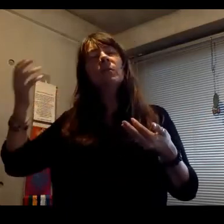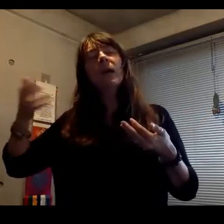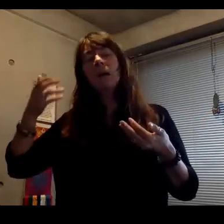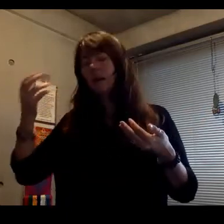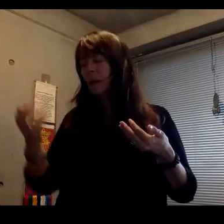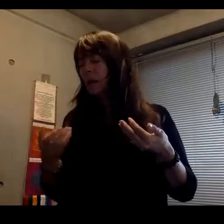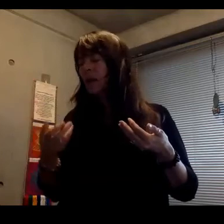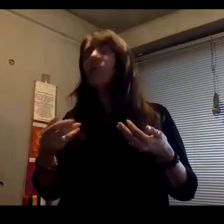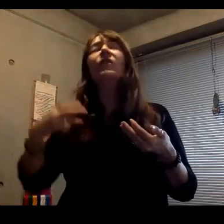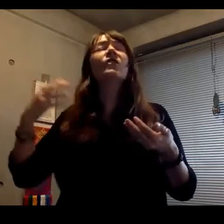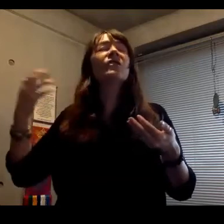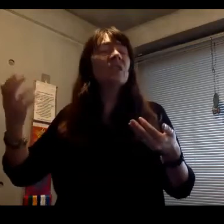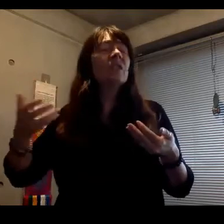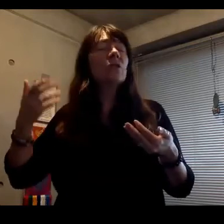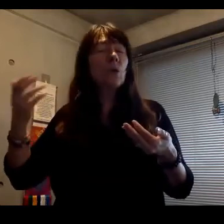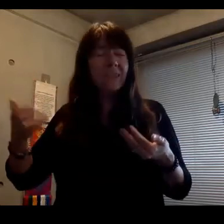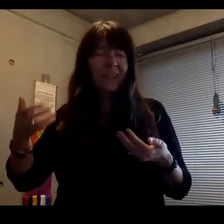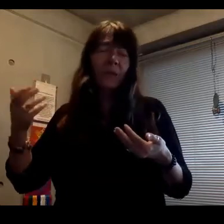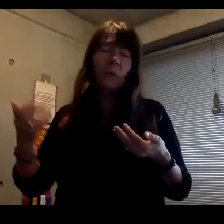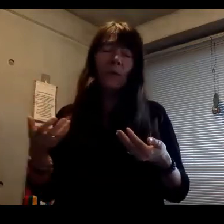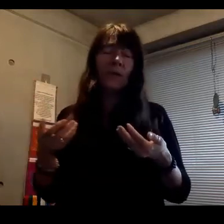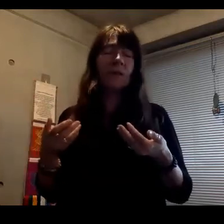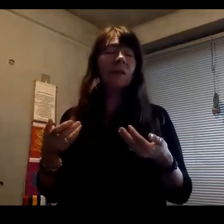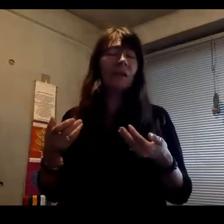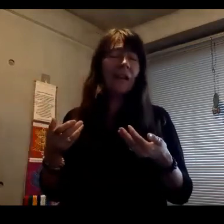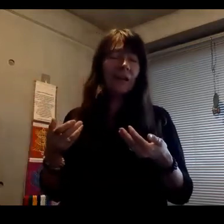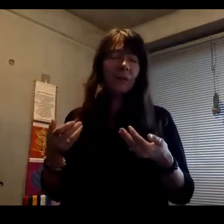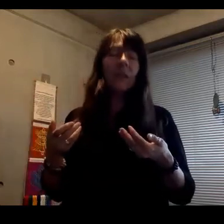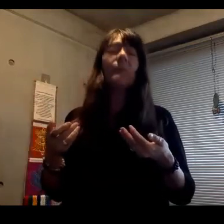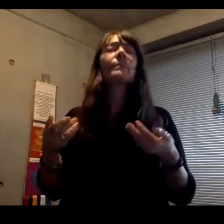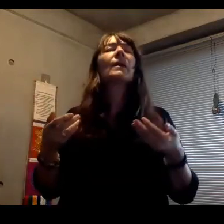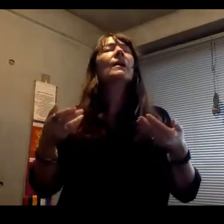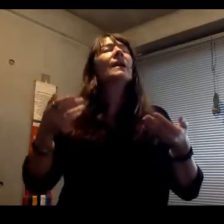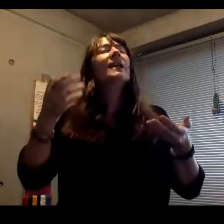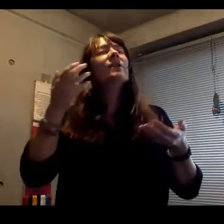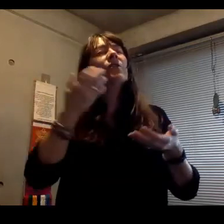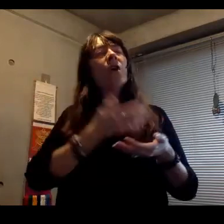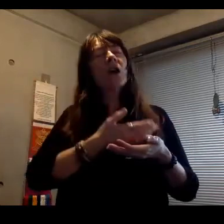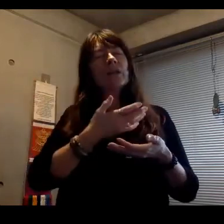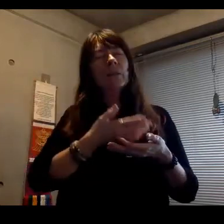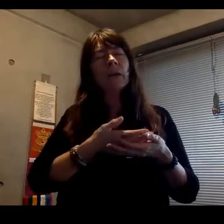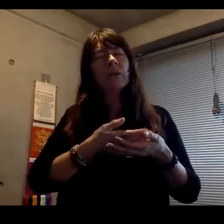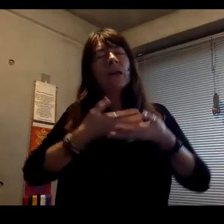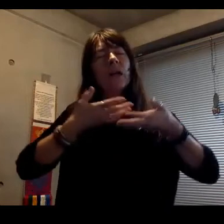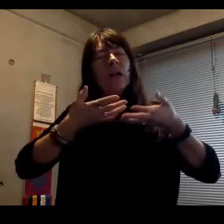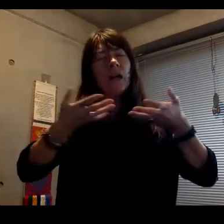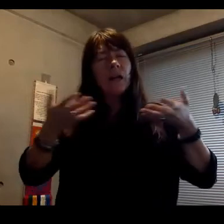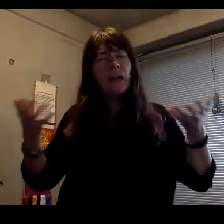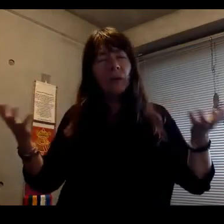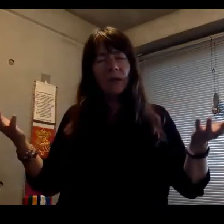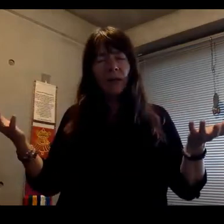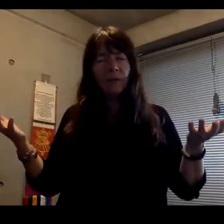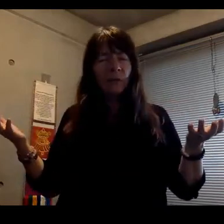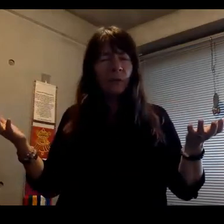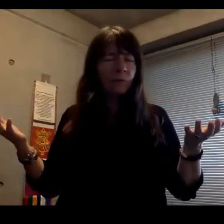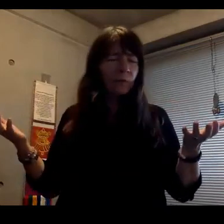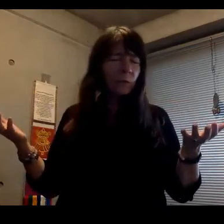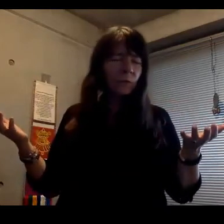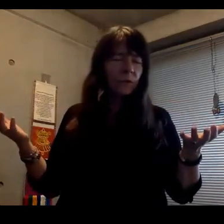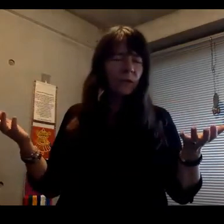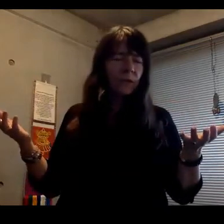quite well versed in sorting through things intellectually. It's not about allowing life